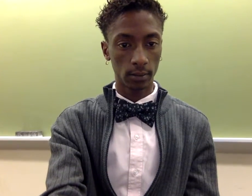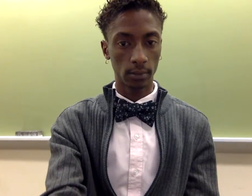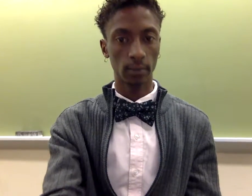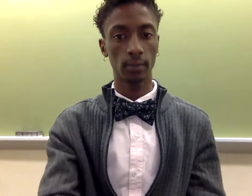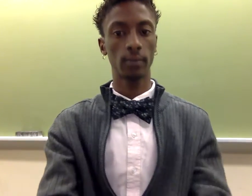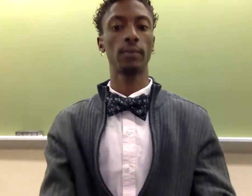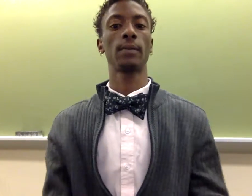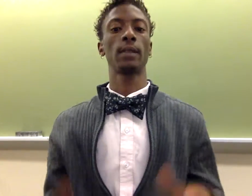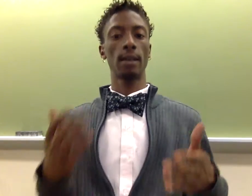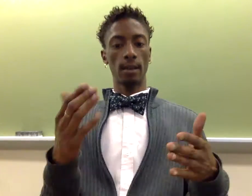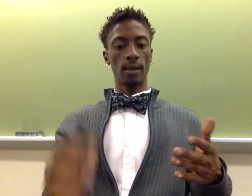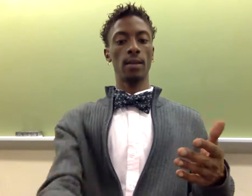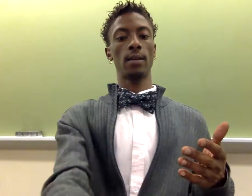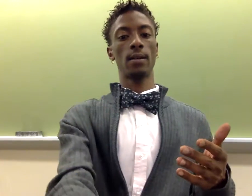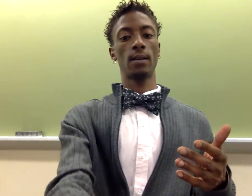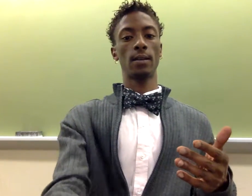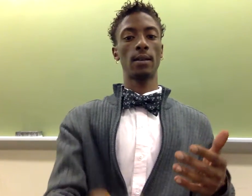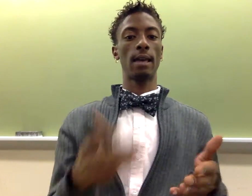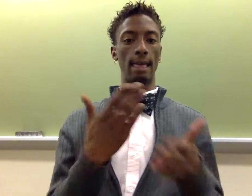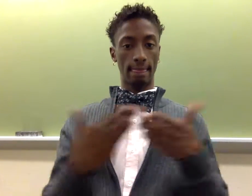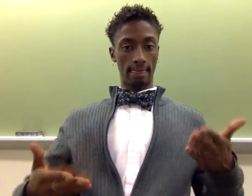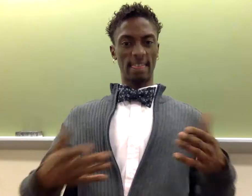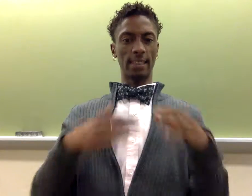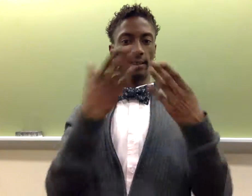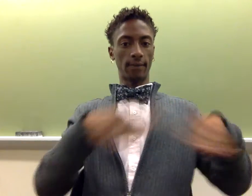things were divided into what we call BEV units.